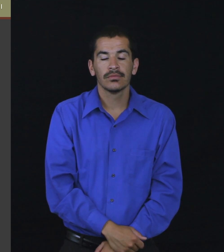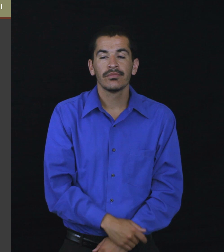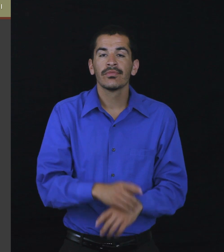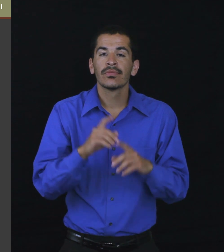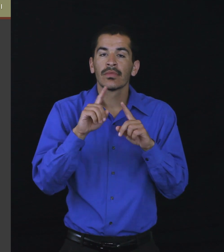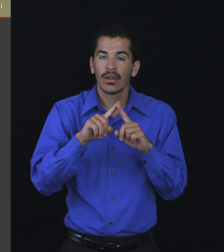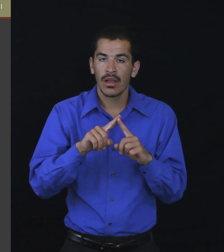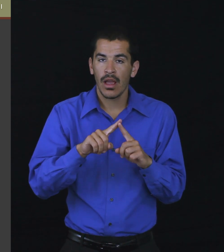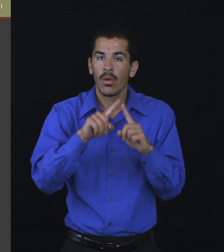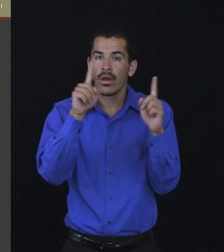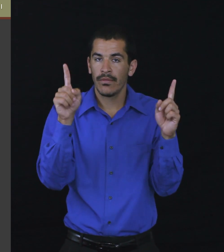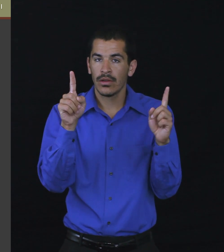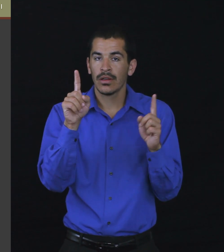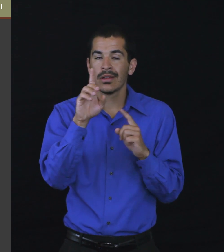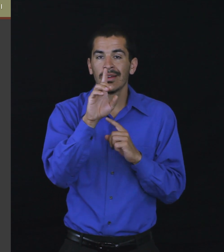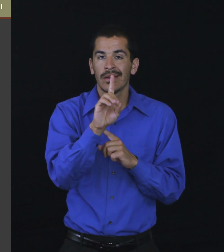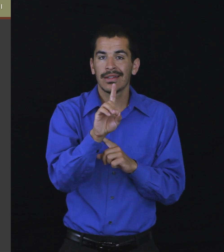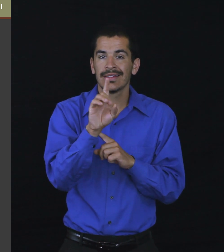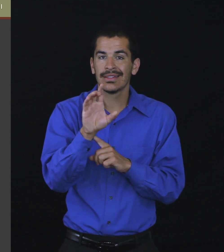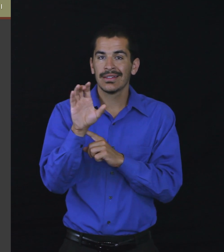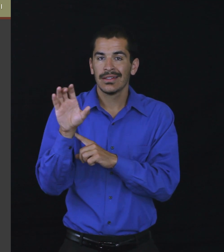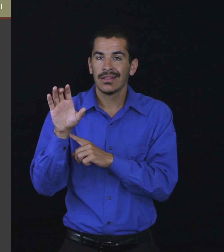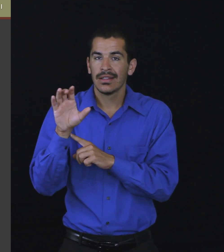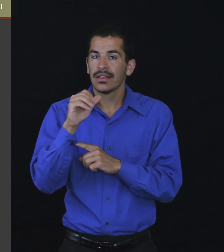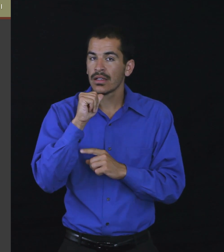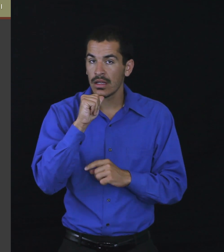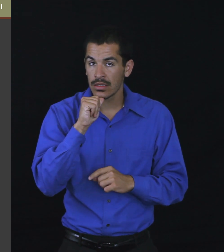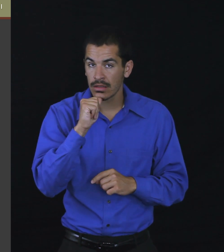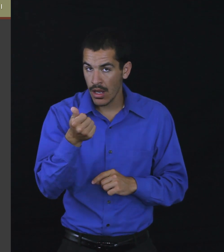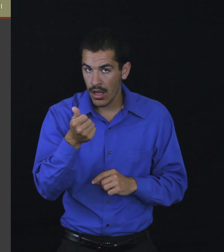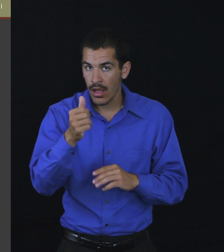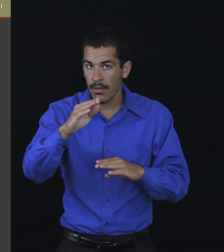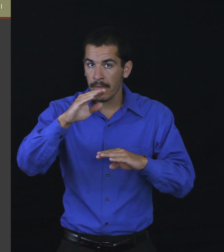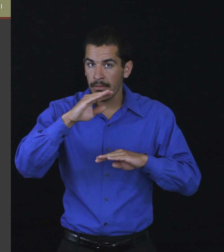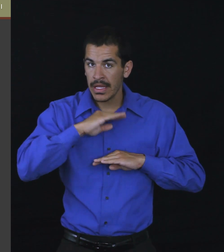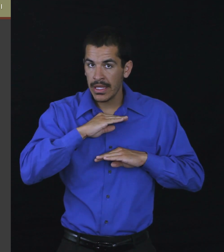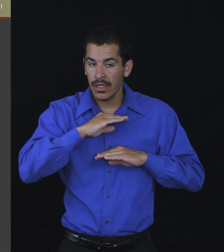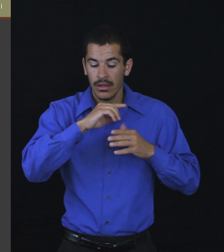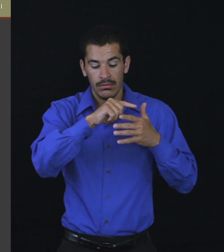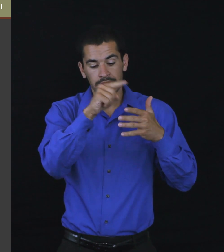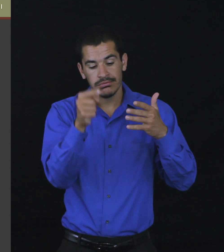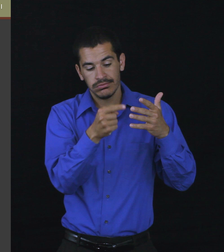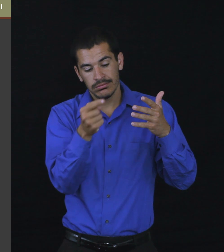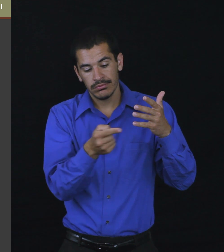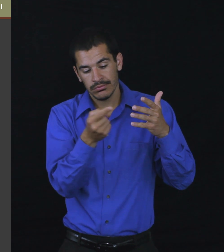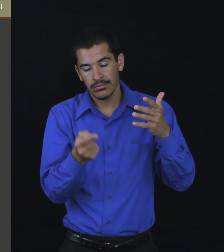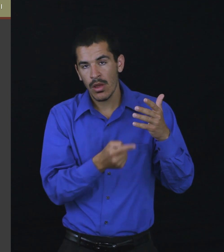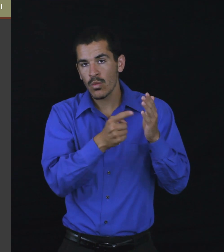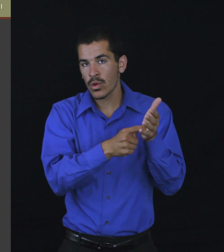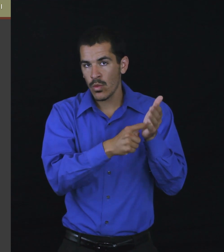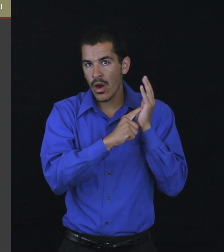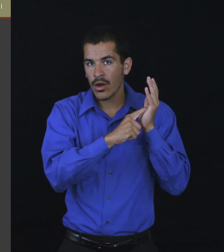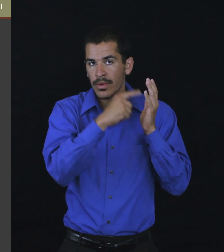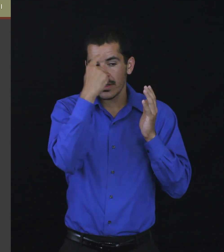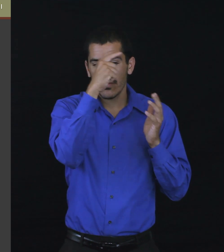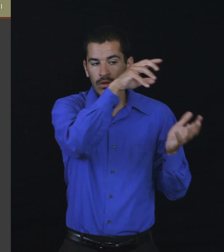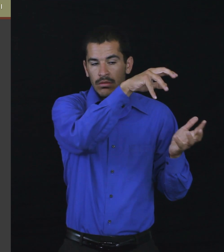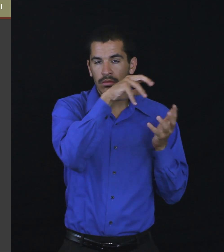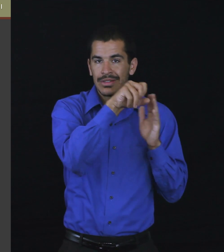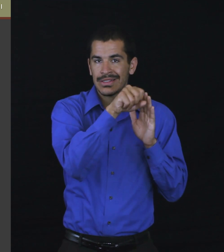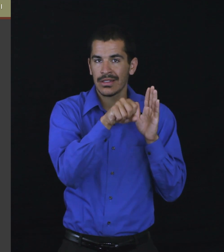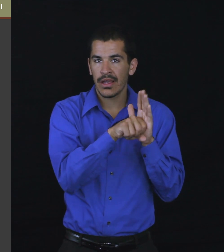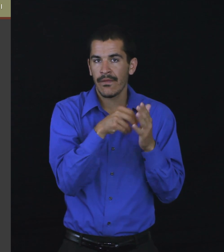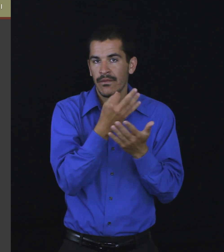However, DCC does not meet the extensive list of requirements for state funding.